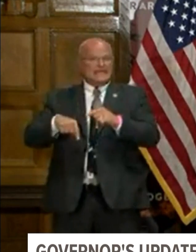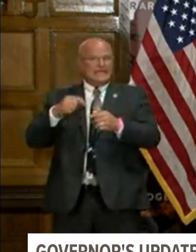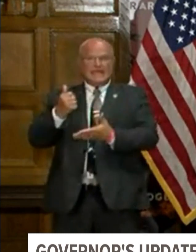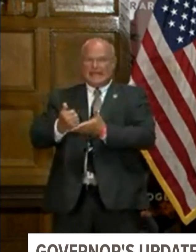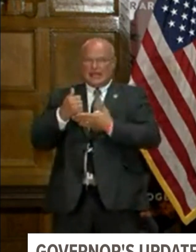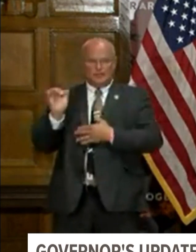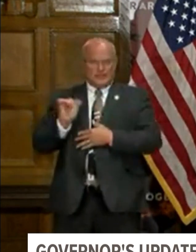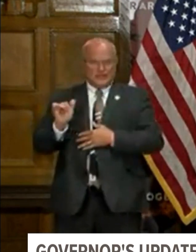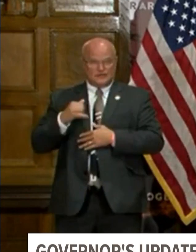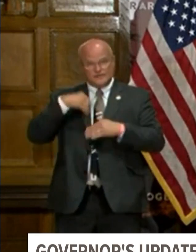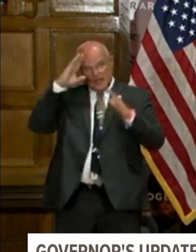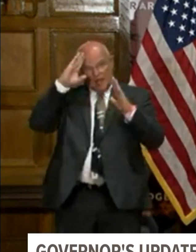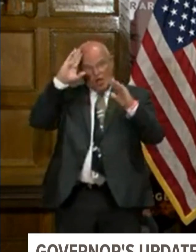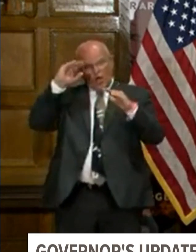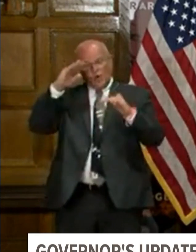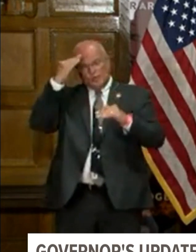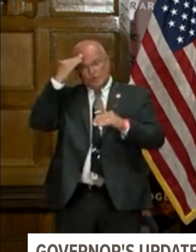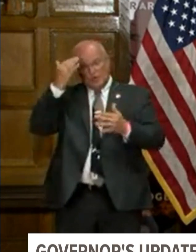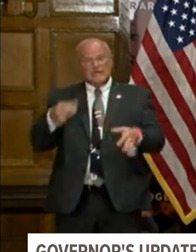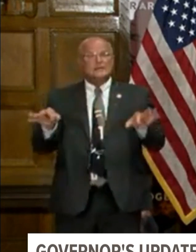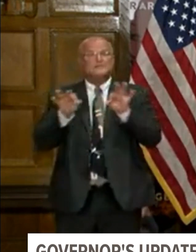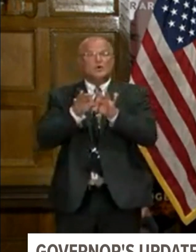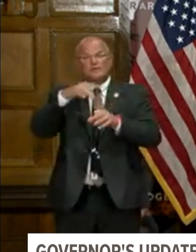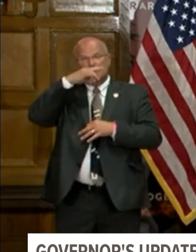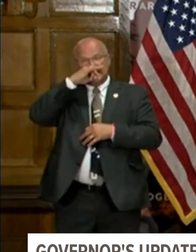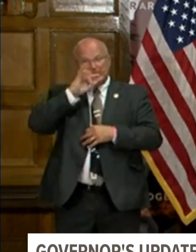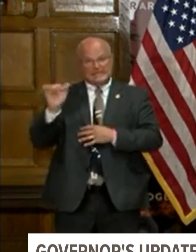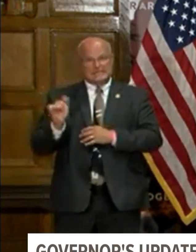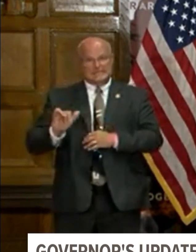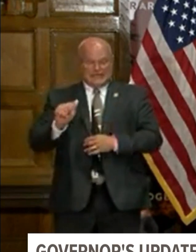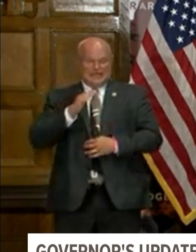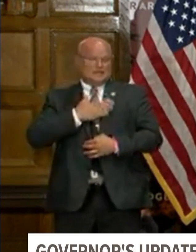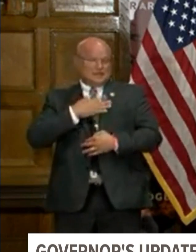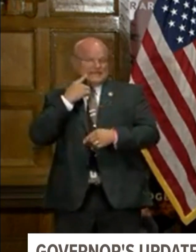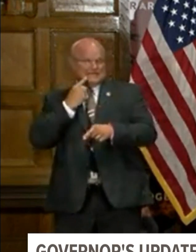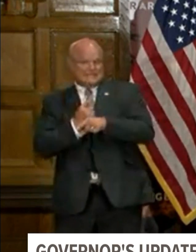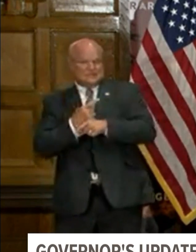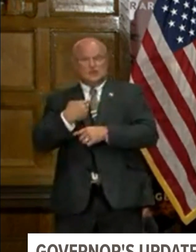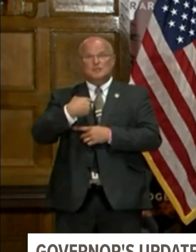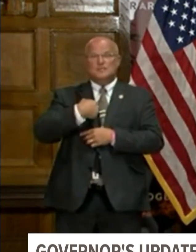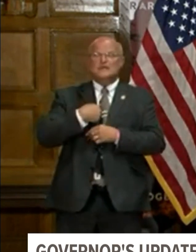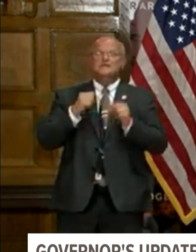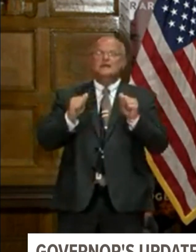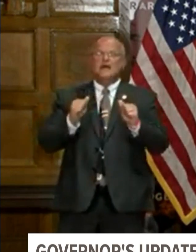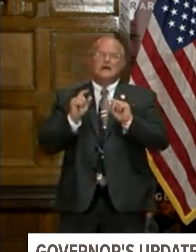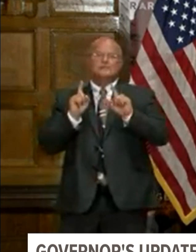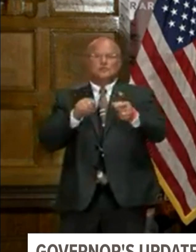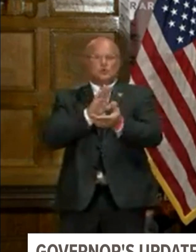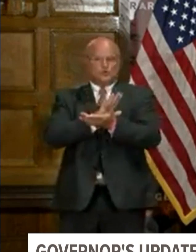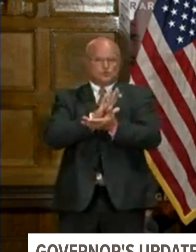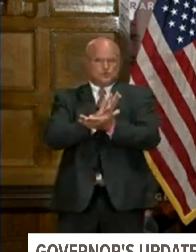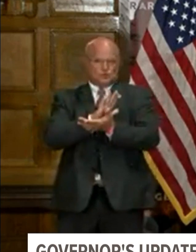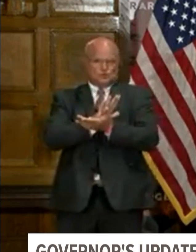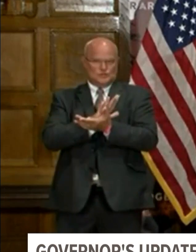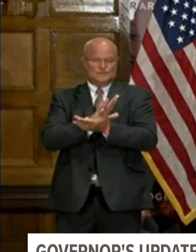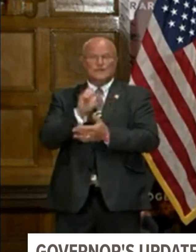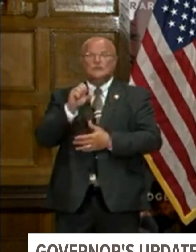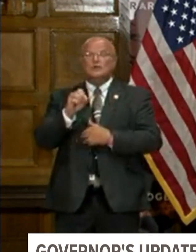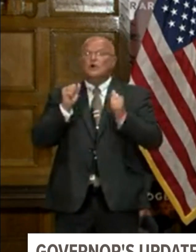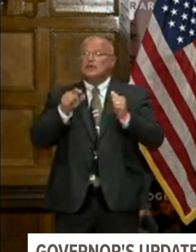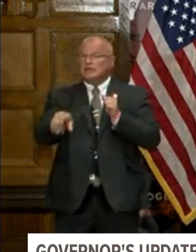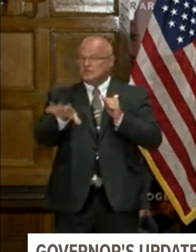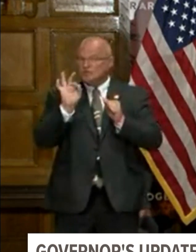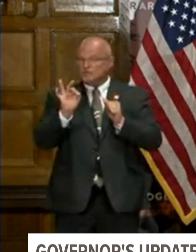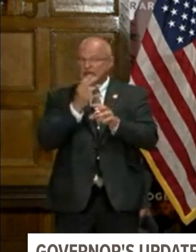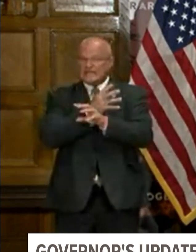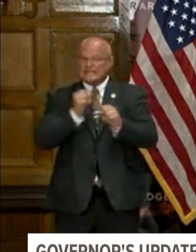either. I hope you know how important it is for kids like my sister and me to be able to go to school. So can you